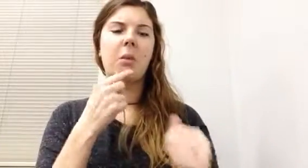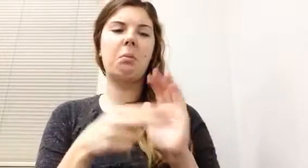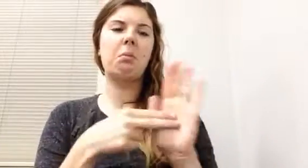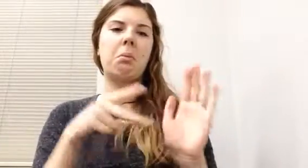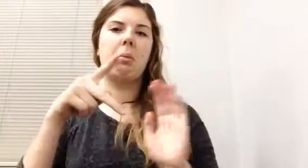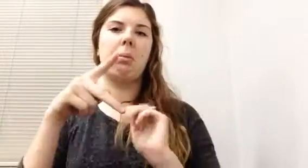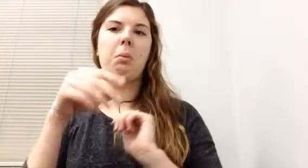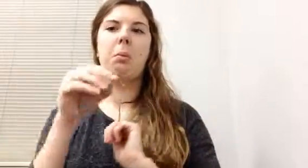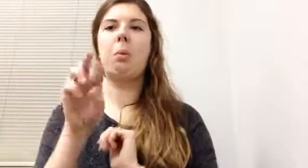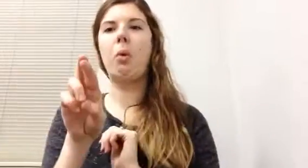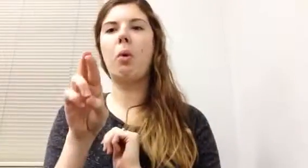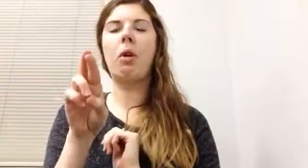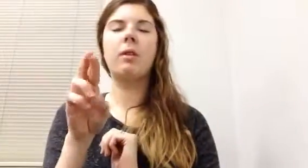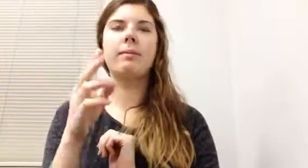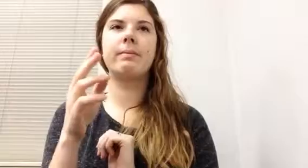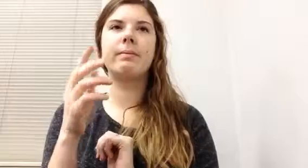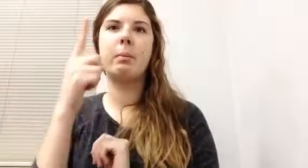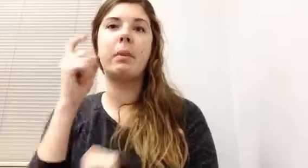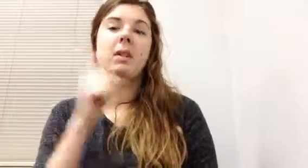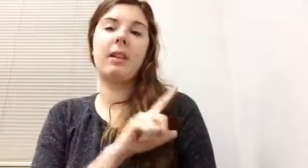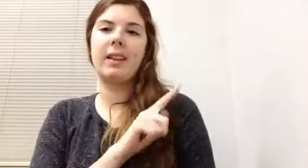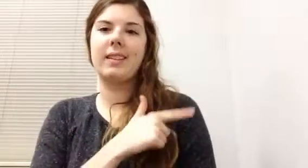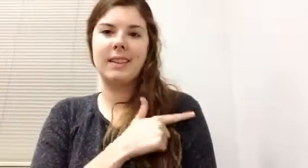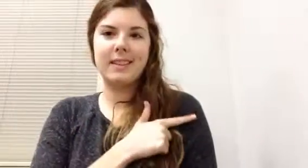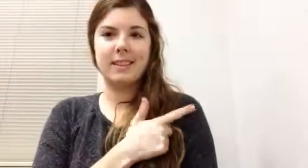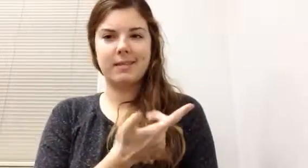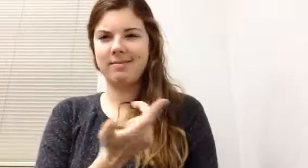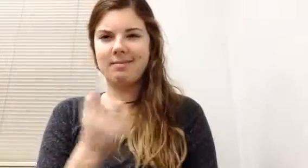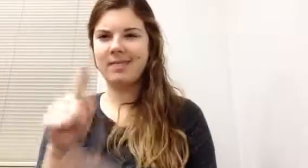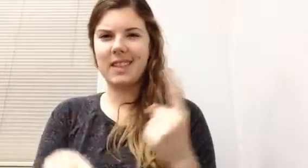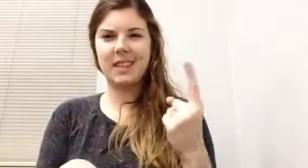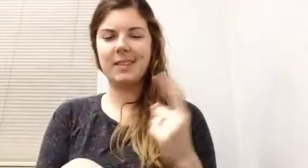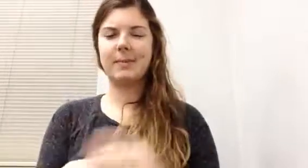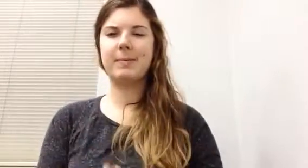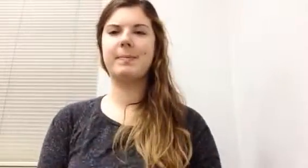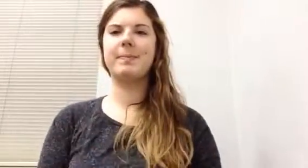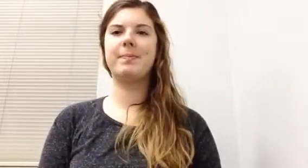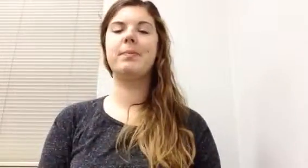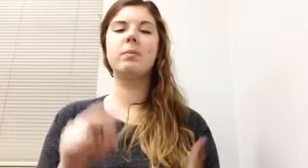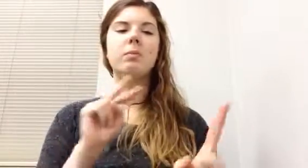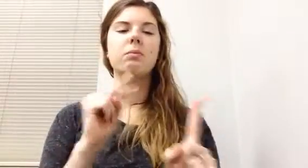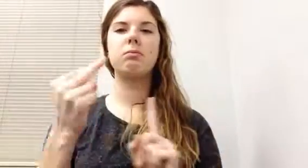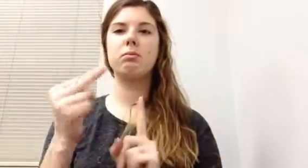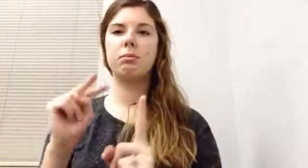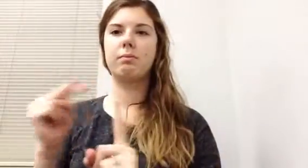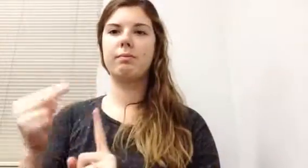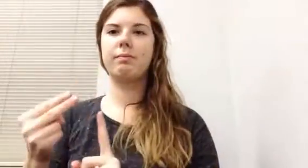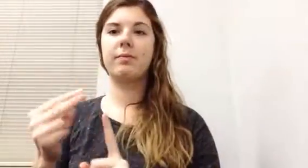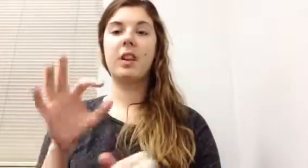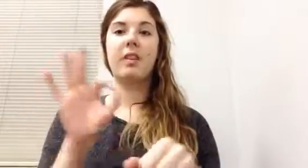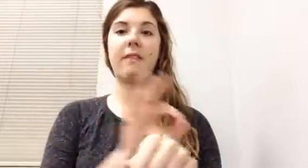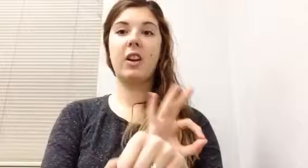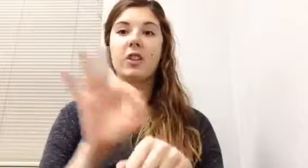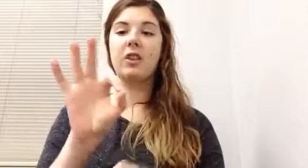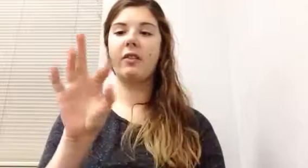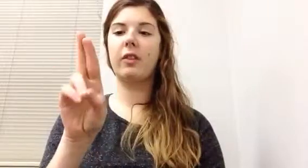that's lazy. Sociological perspectives. The functionalist perspective, again, looks at the function of things.